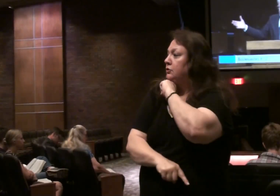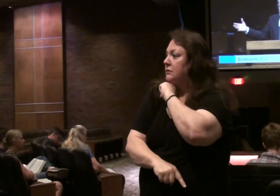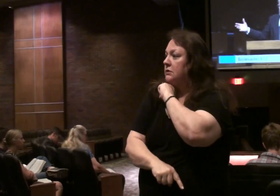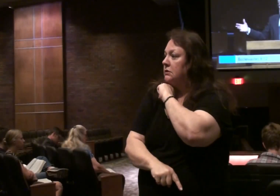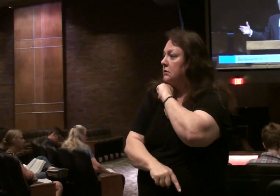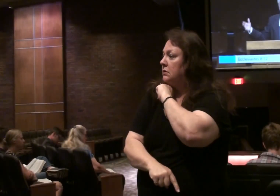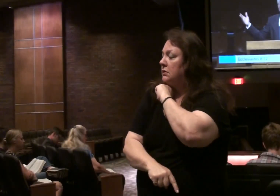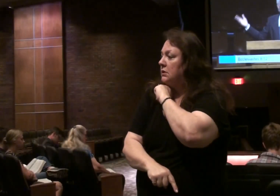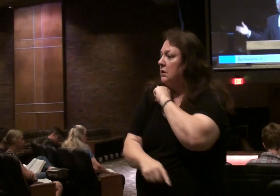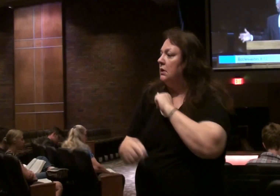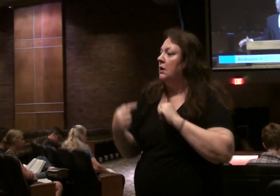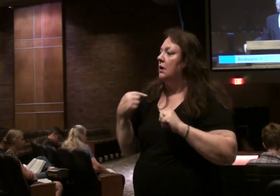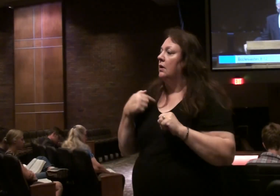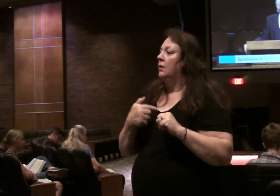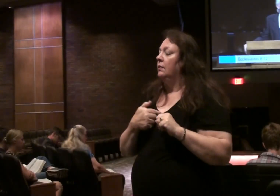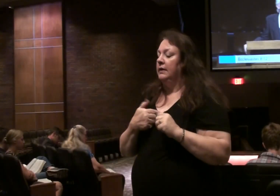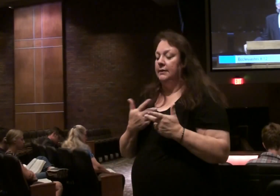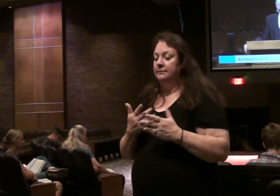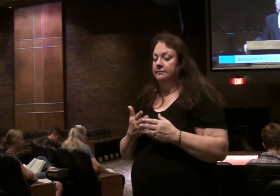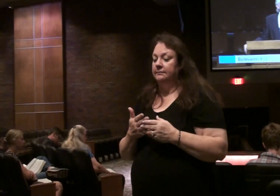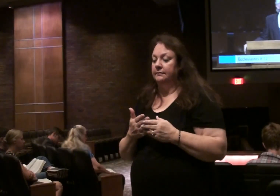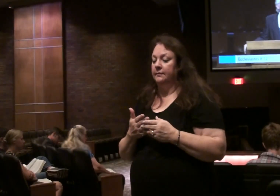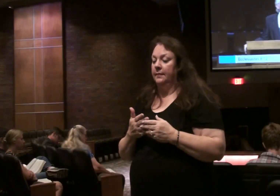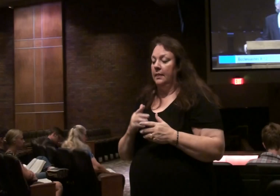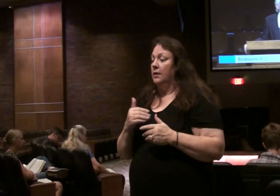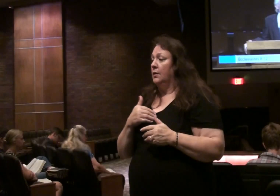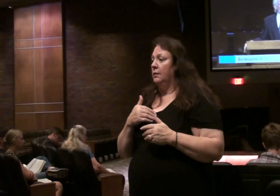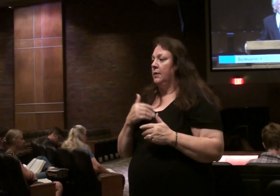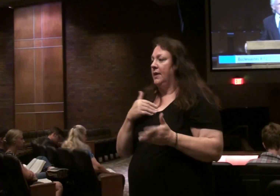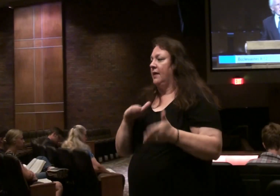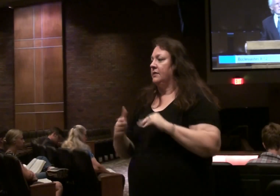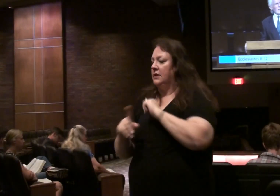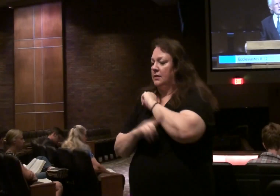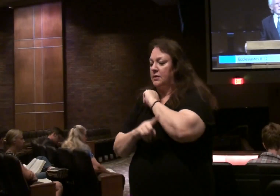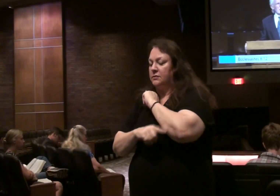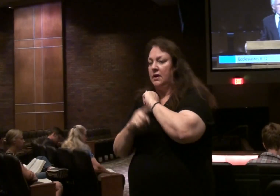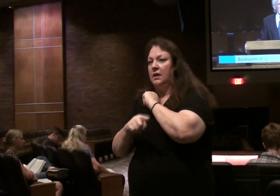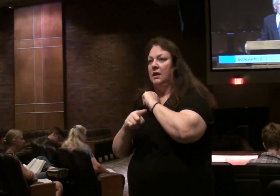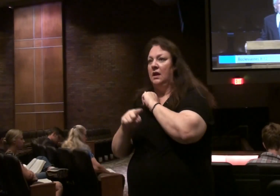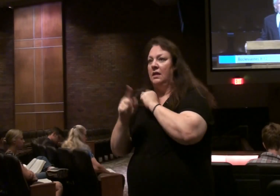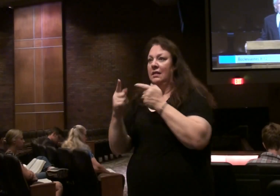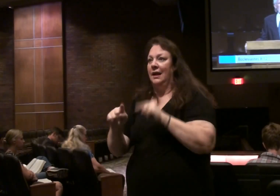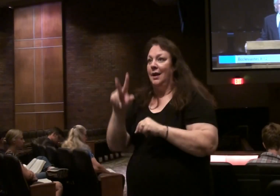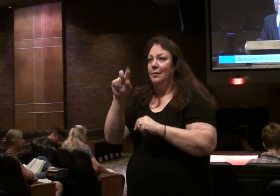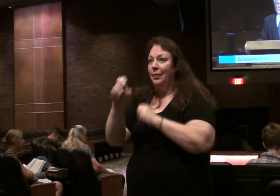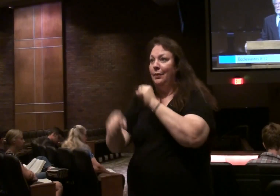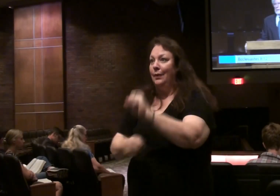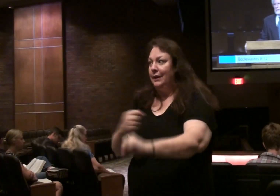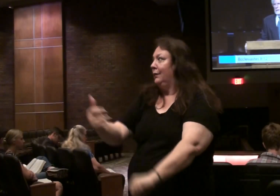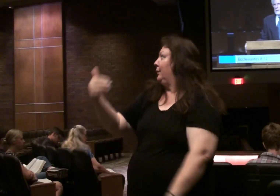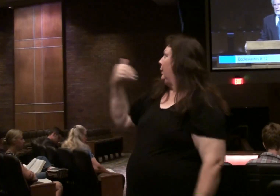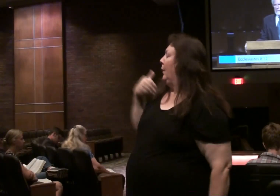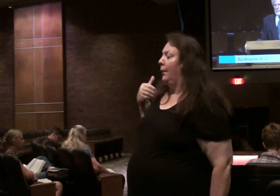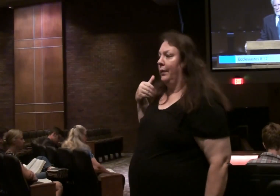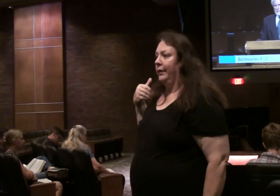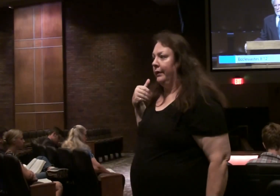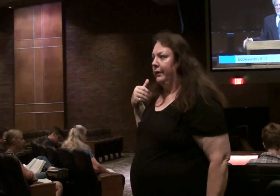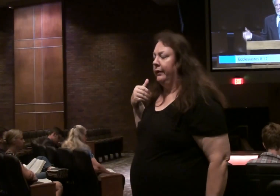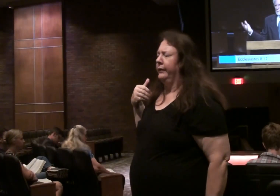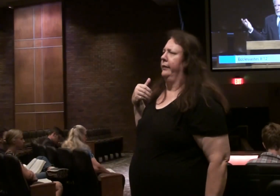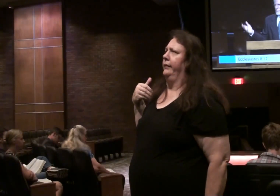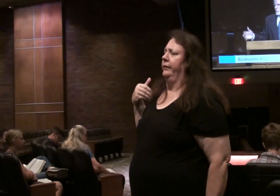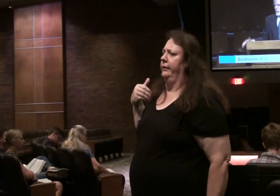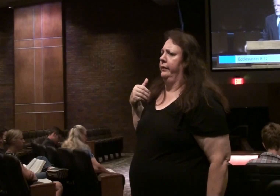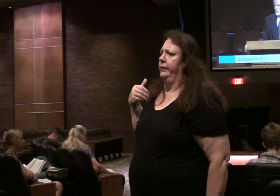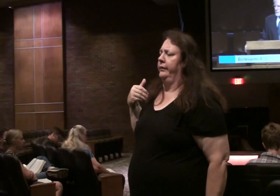be, we execute people when we do have capital punishment for a crime they committed 30 years earlier. And